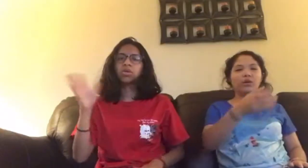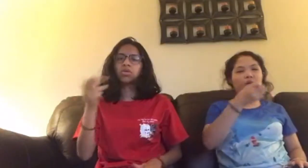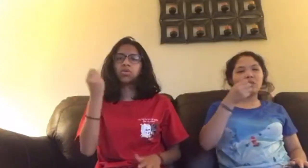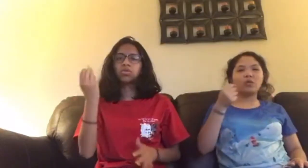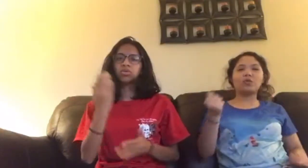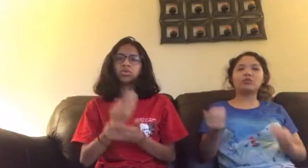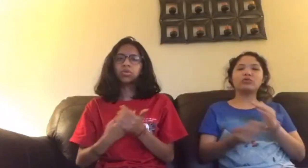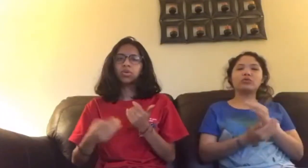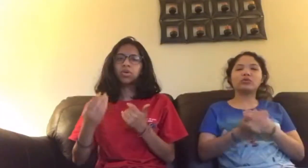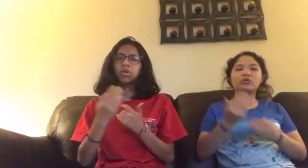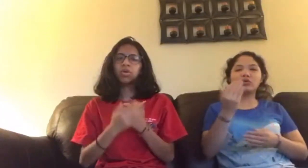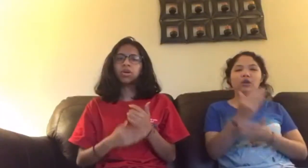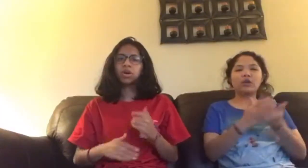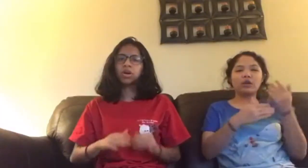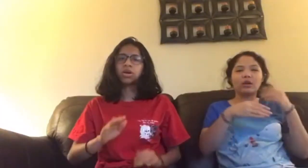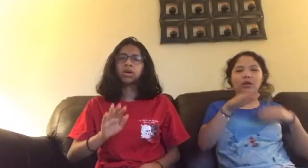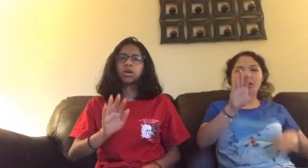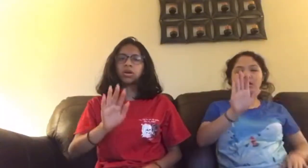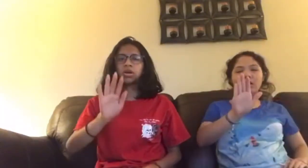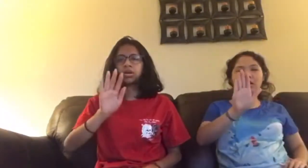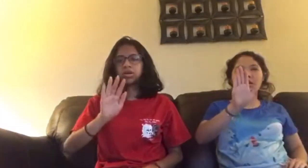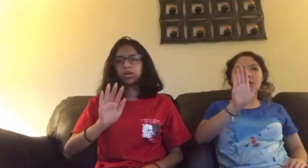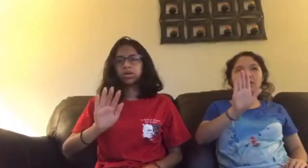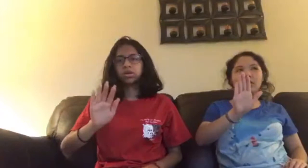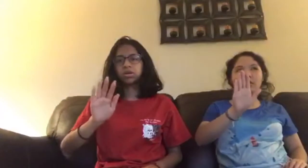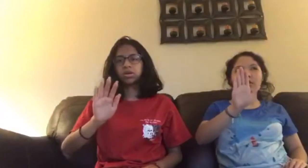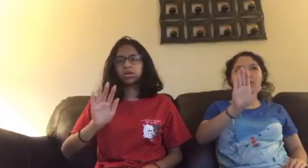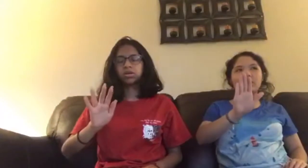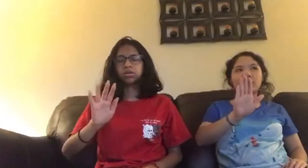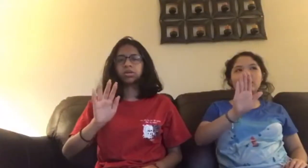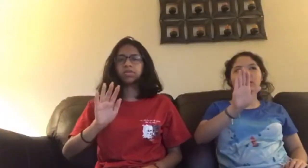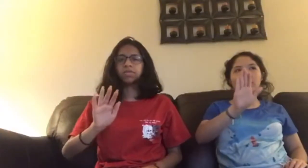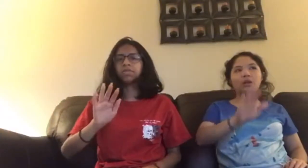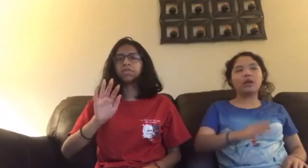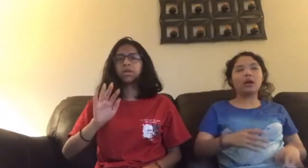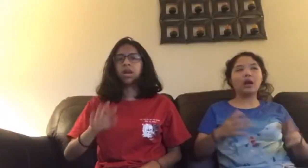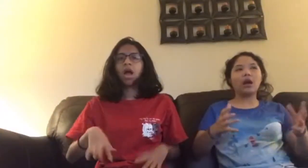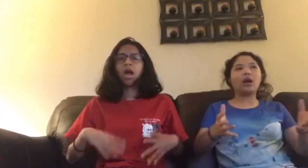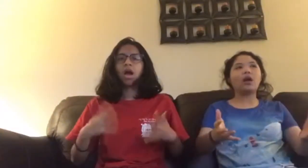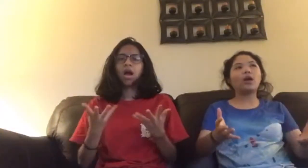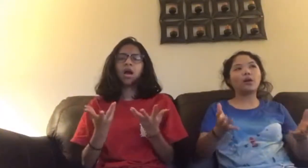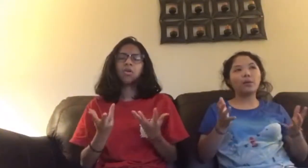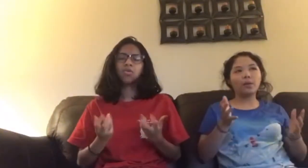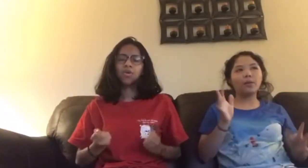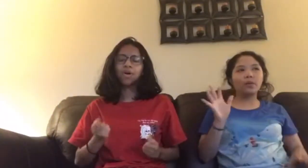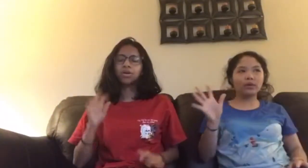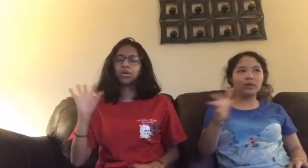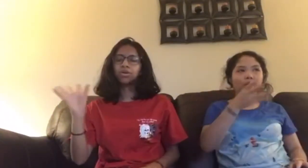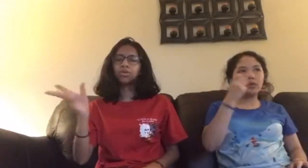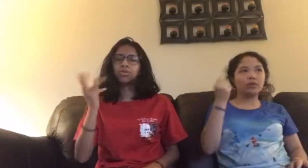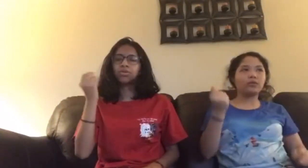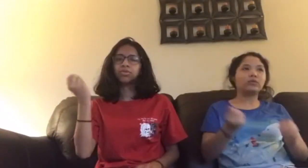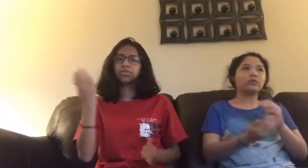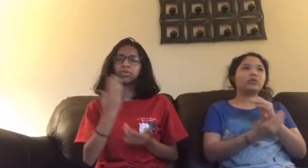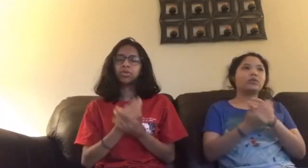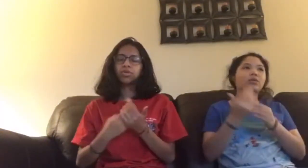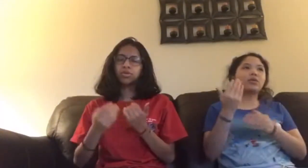hold your hand Yeah, I wanna hold your